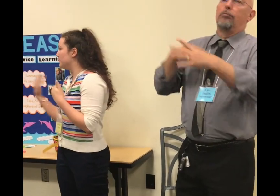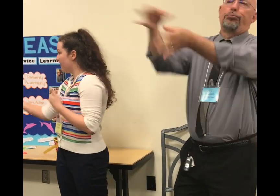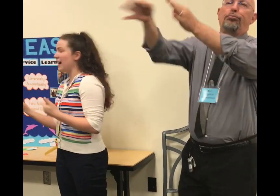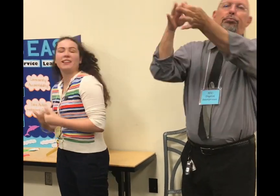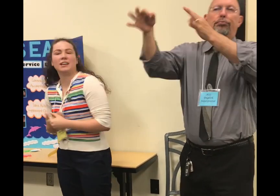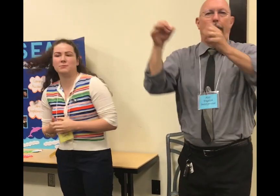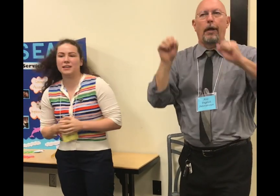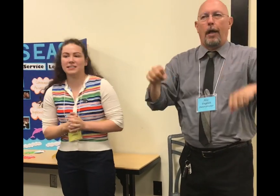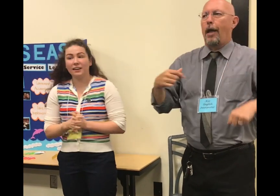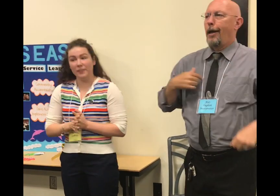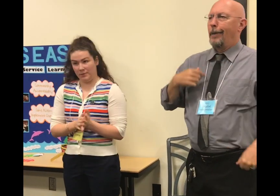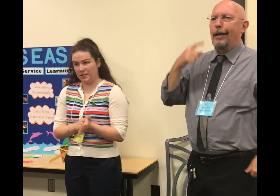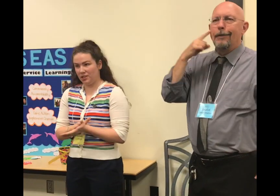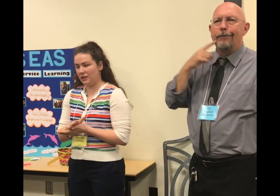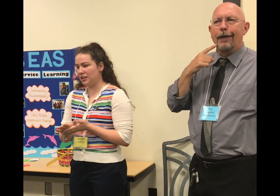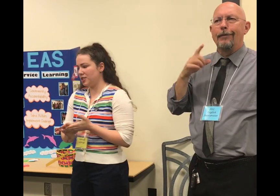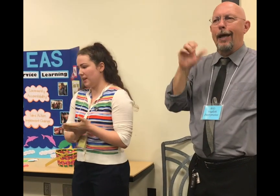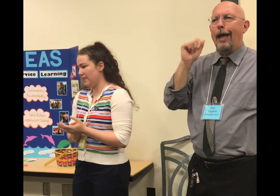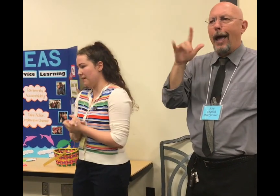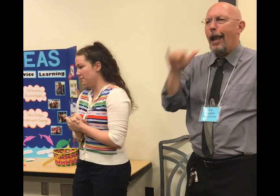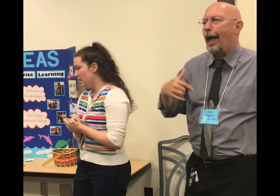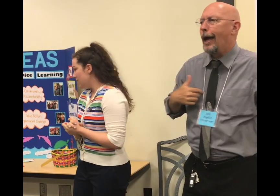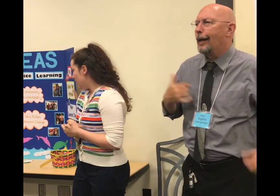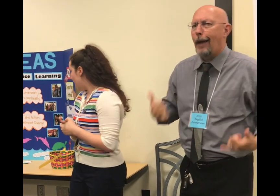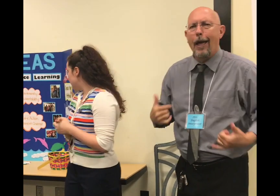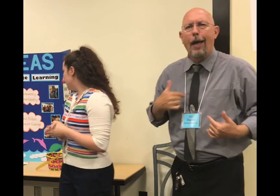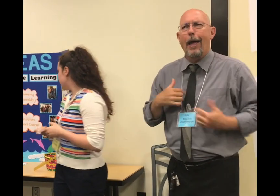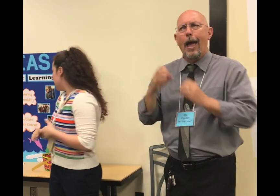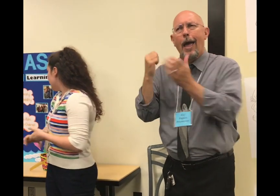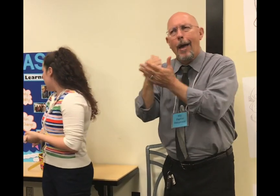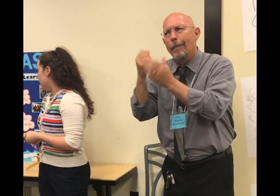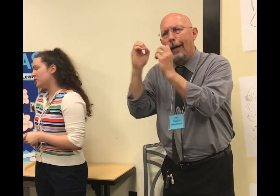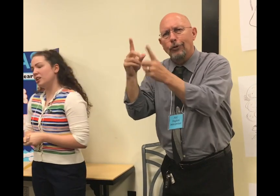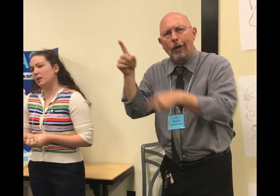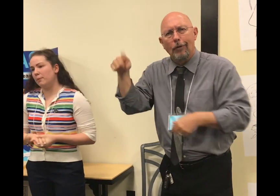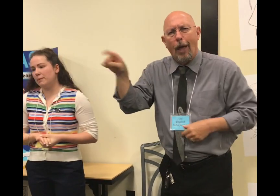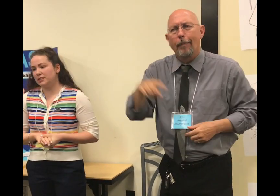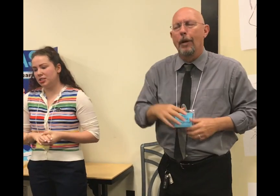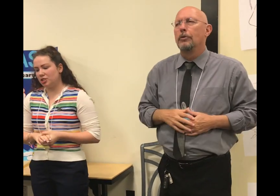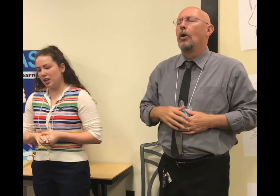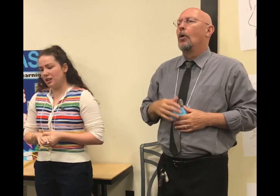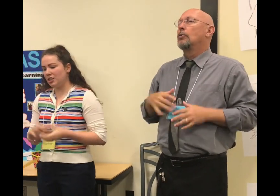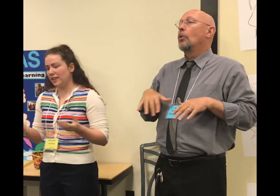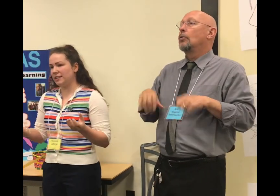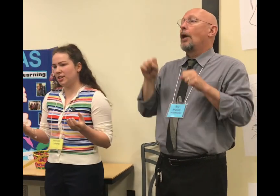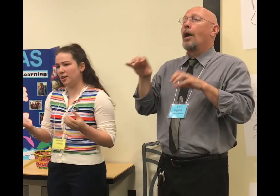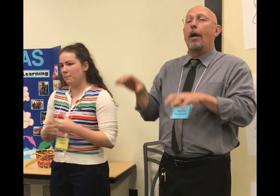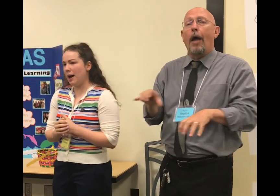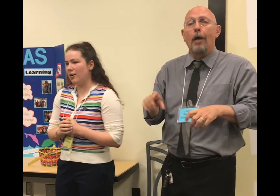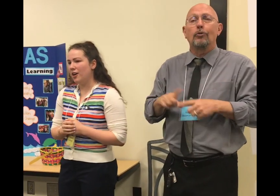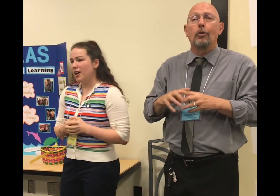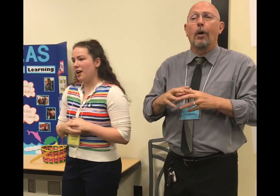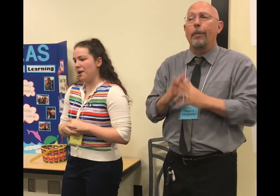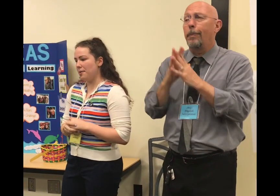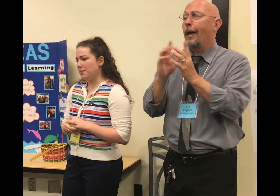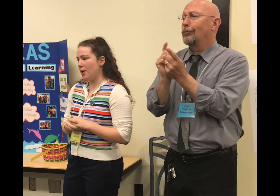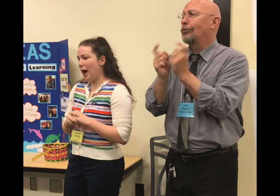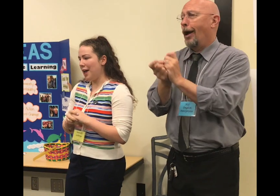as deaf allies, we can tell them what to do and educate them. As for taking action and implementing change, I'd like to talk